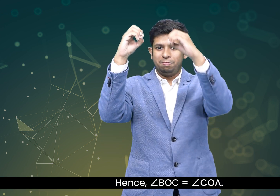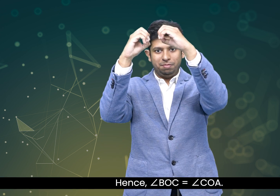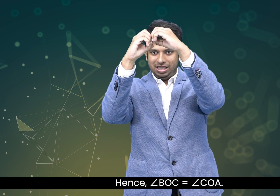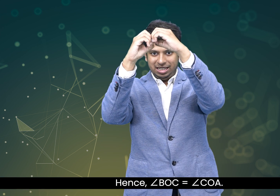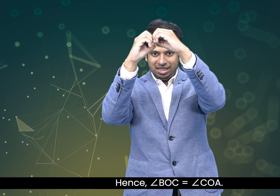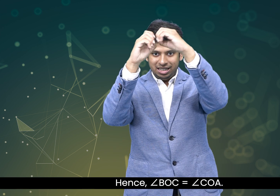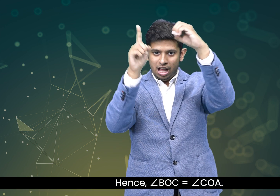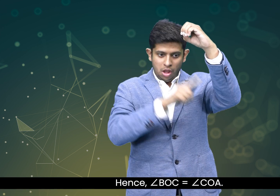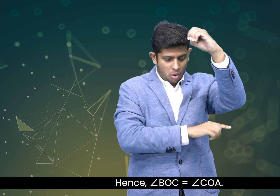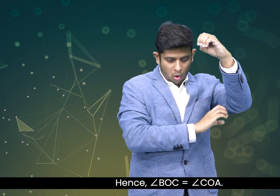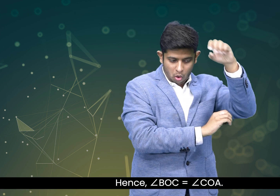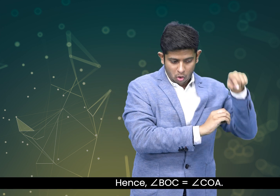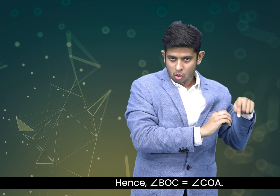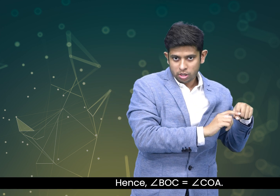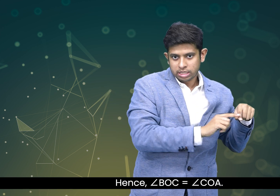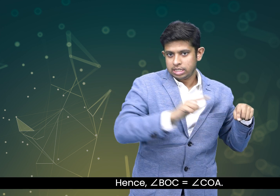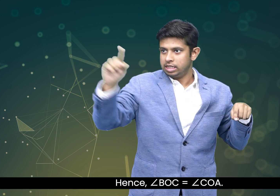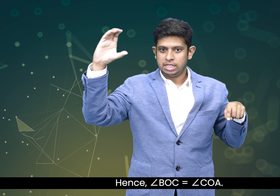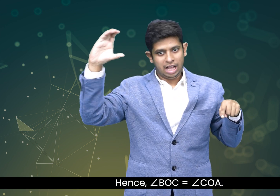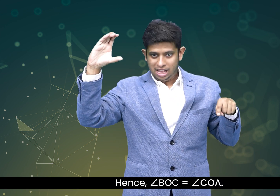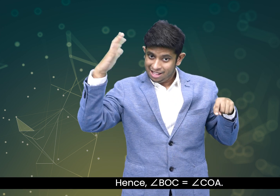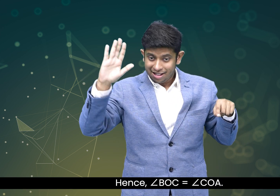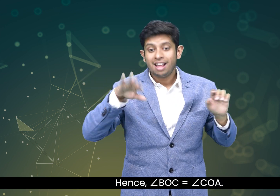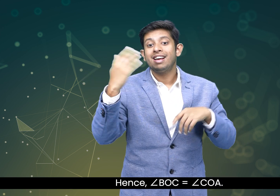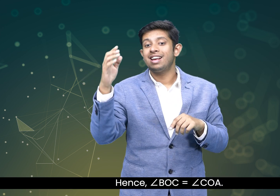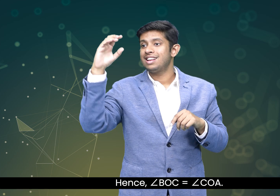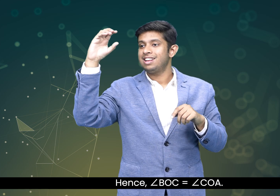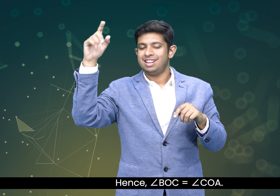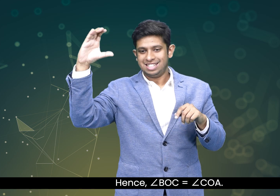Hence, angle BOC is equal to angle COA.